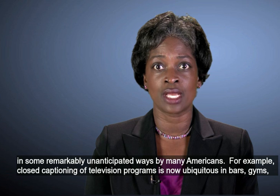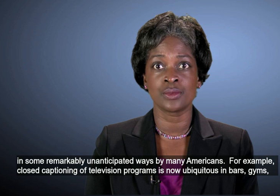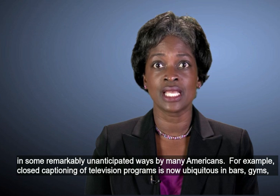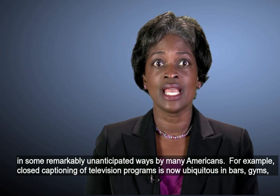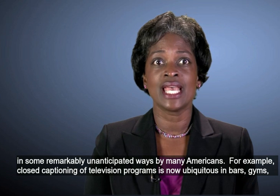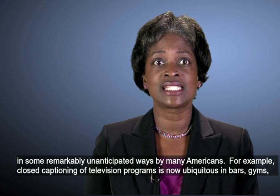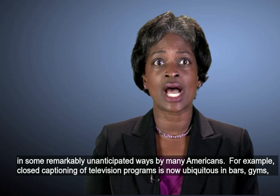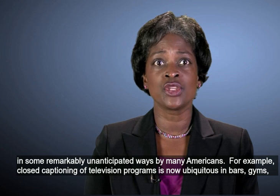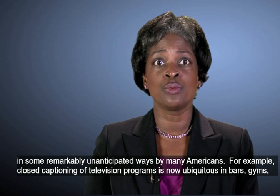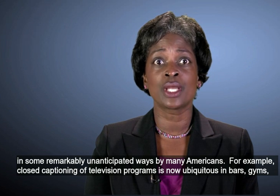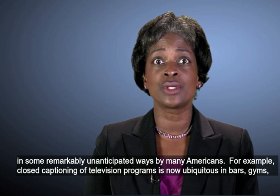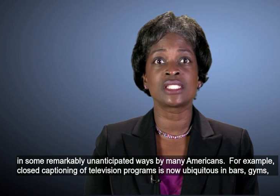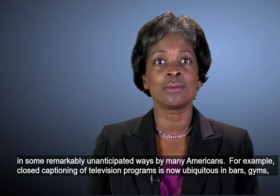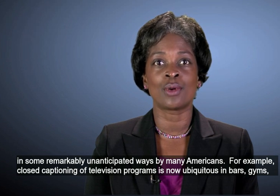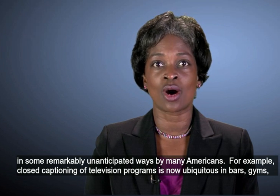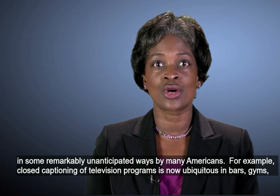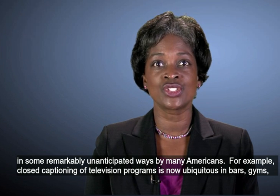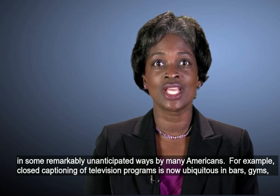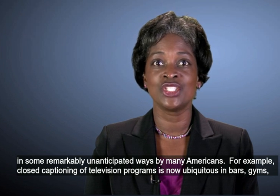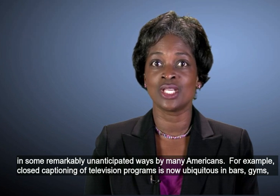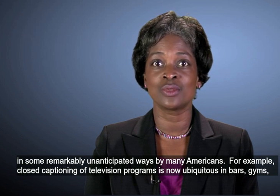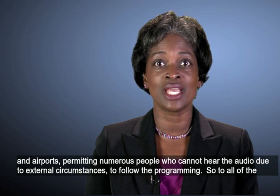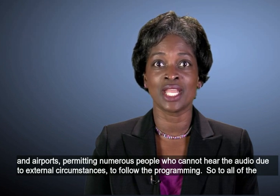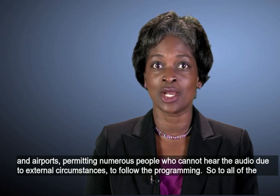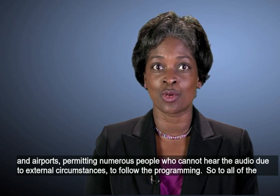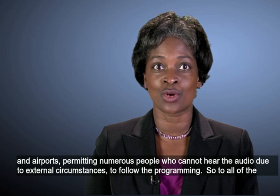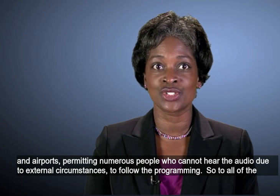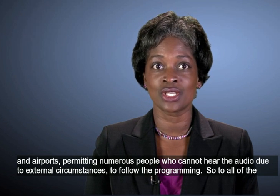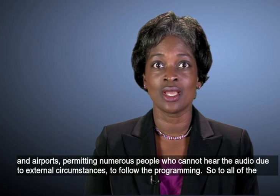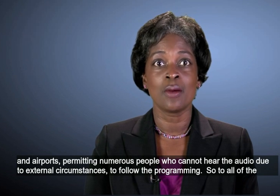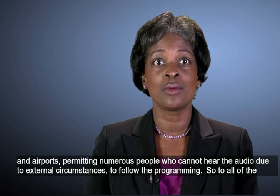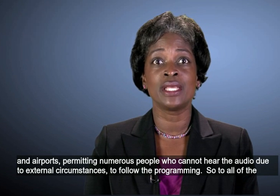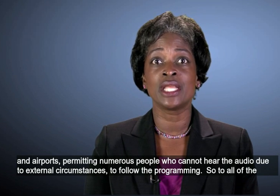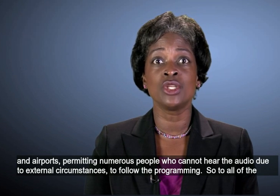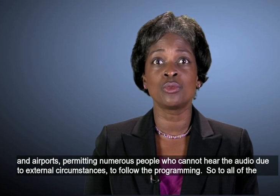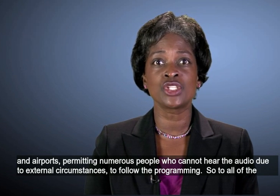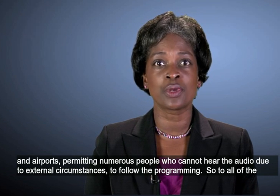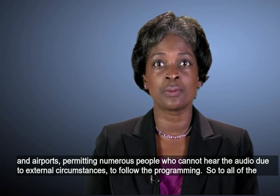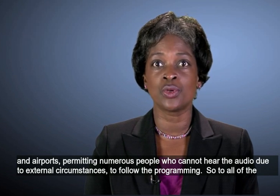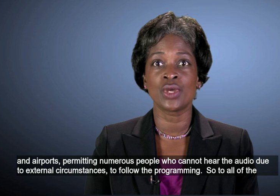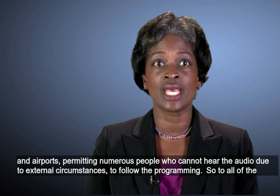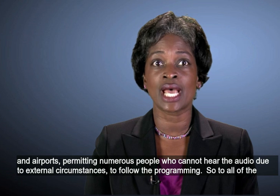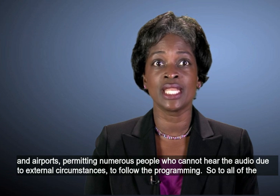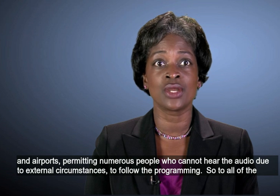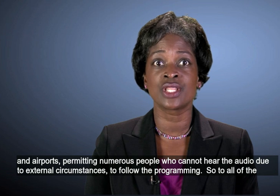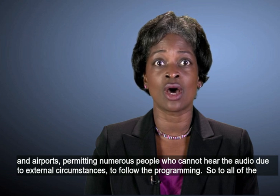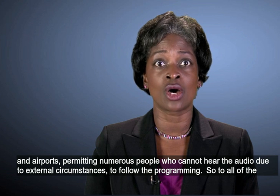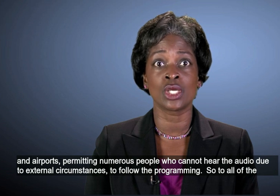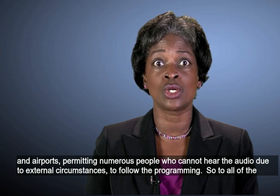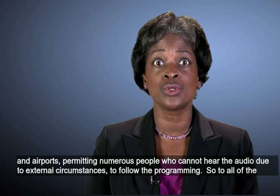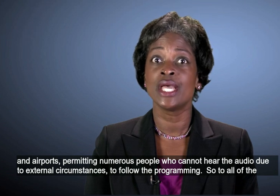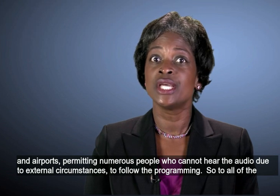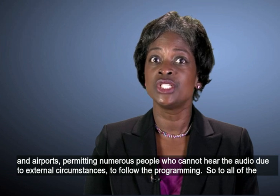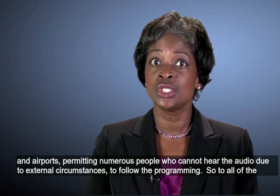programs is now ubiquitous in bars, gyms, and airports, permitting numerous people who cannot hear the audio due